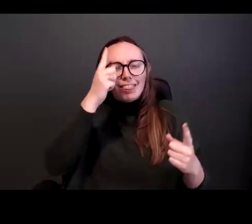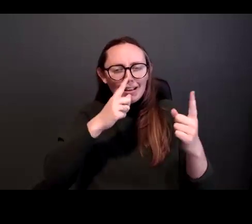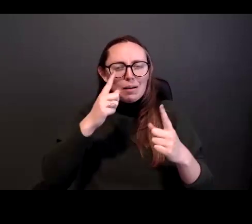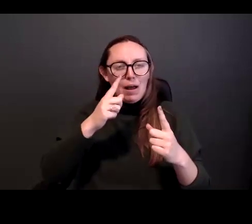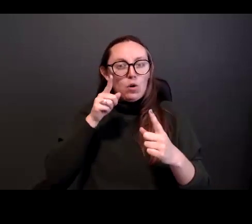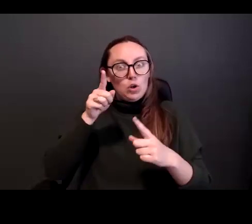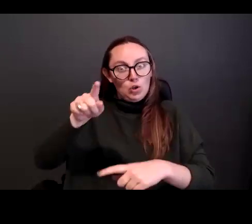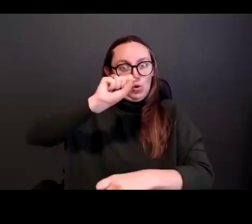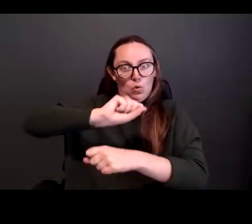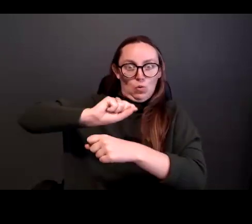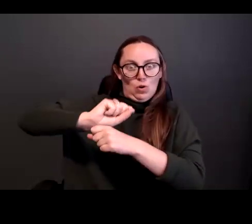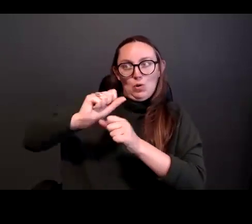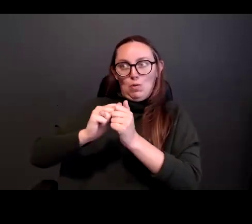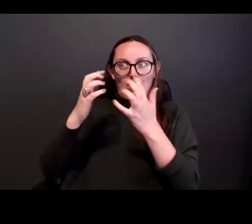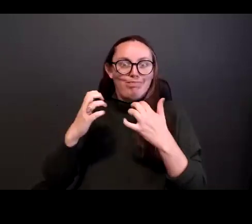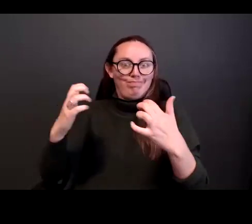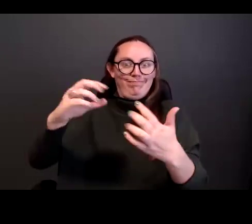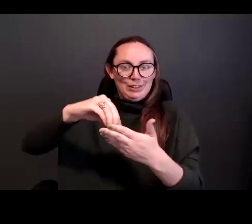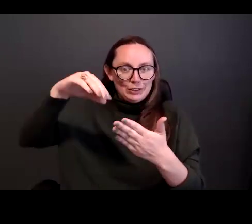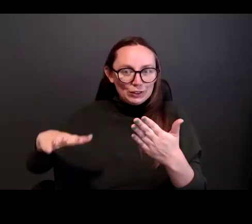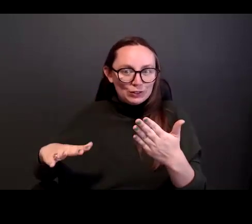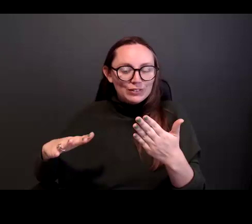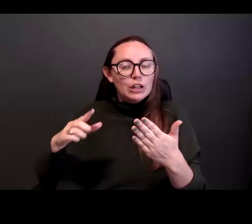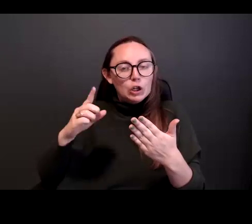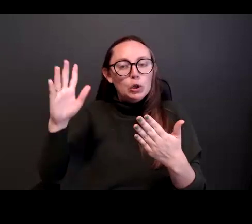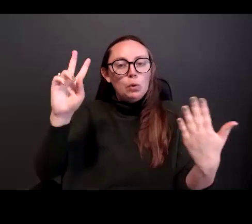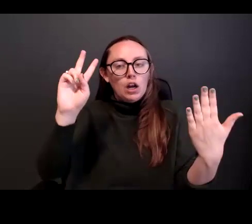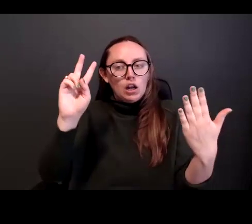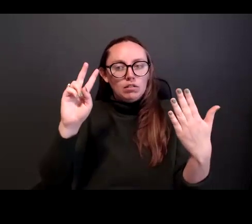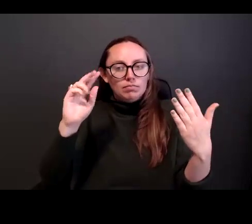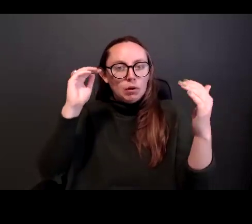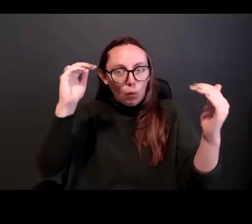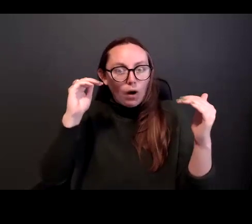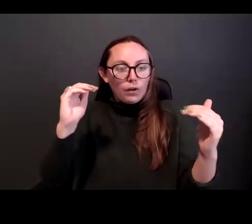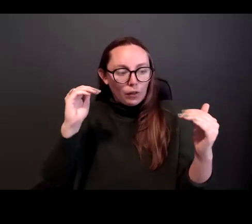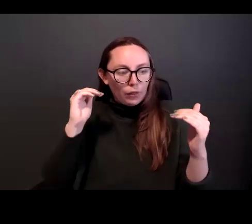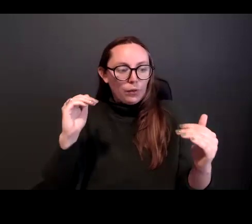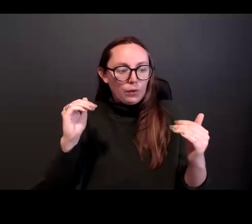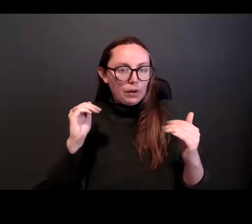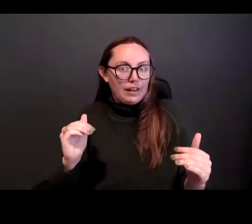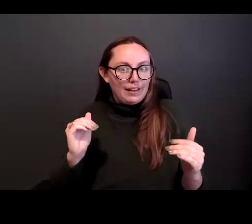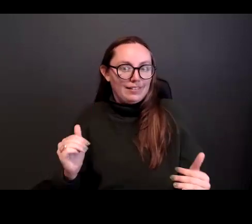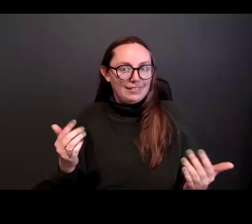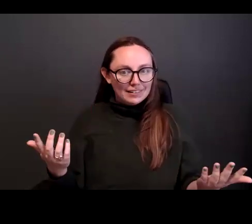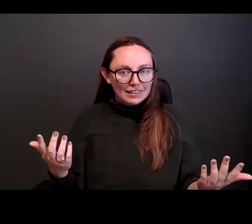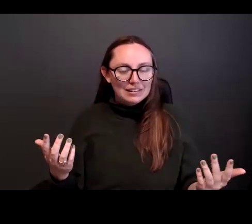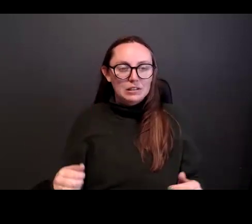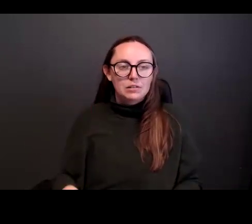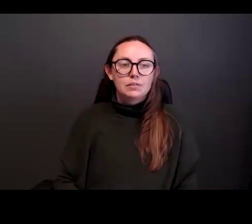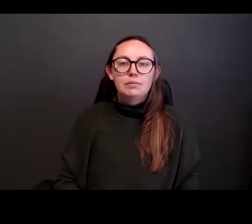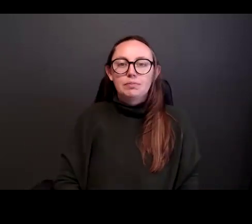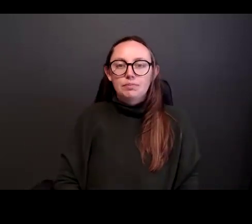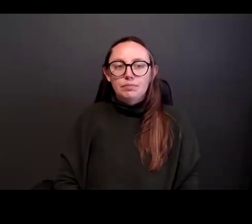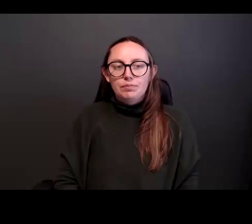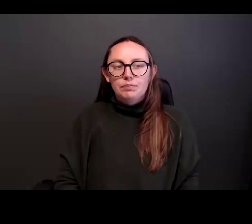it. So I would say we've got the first up to